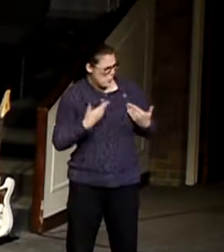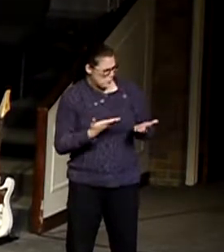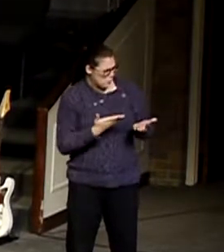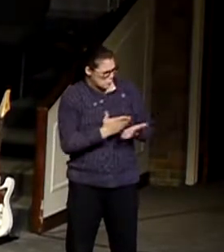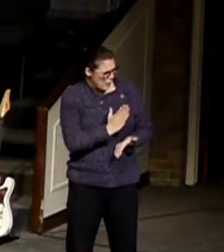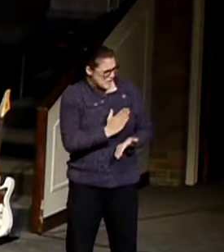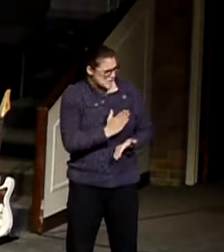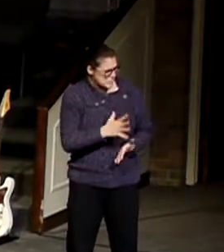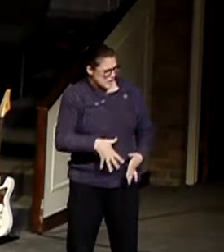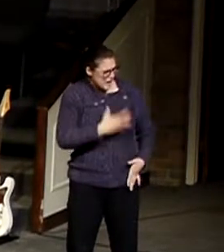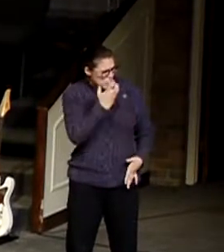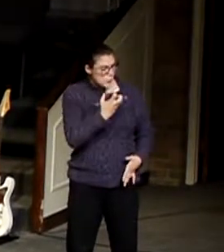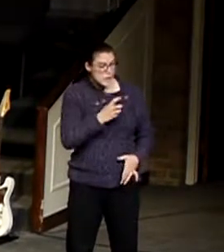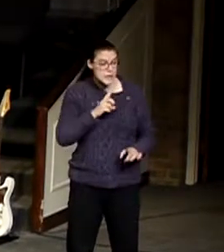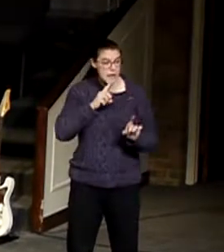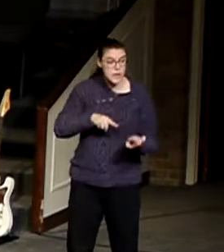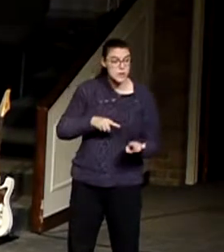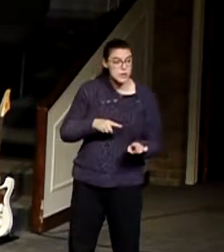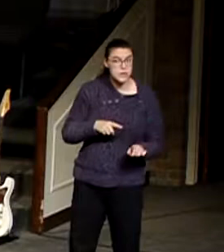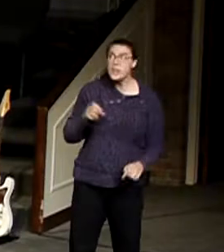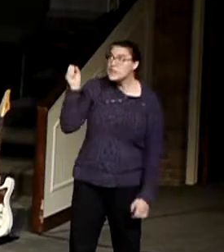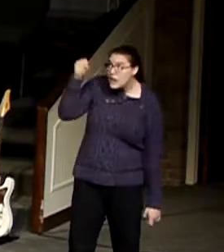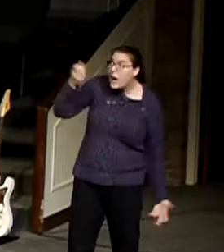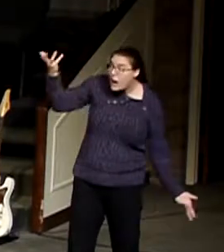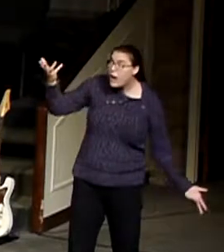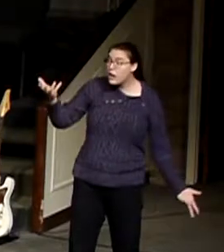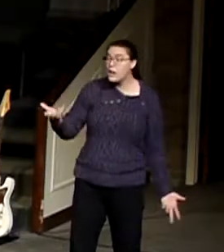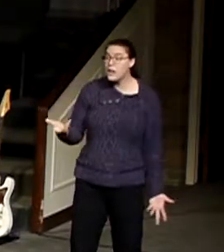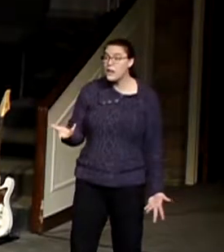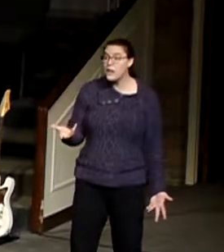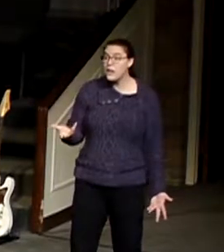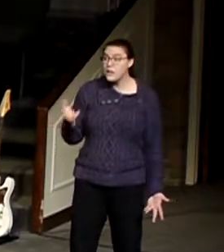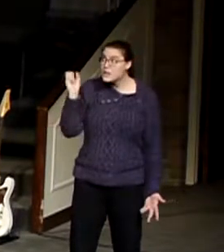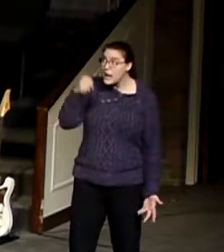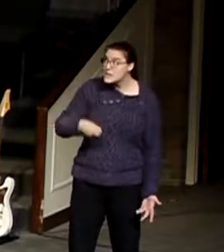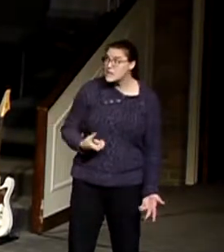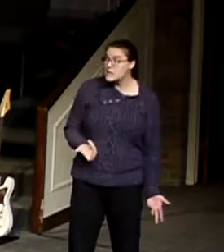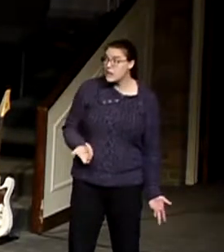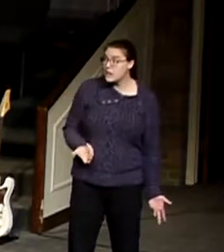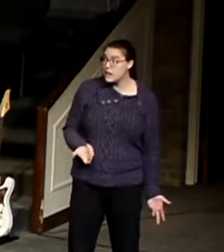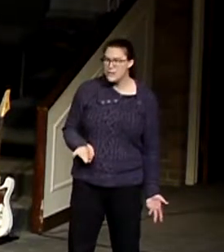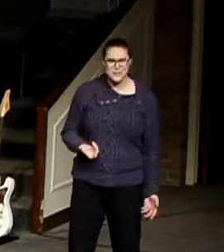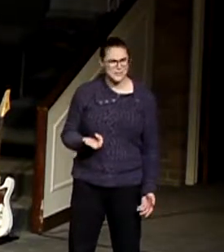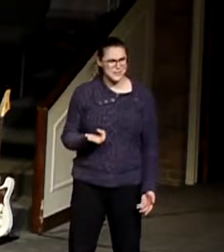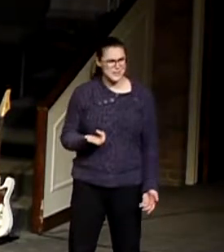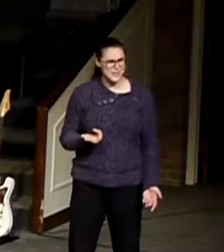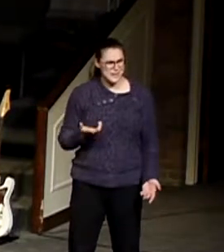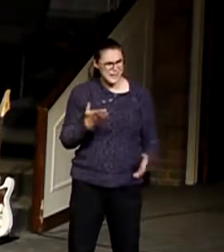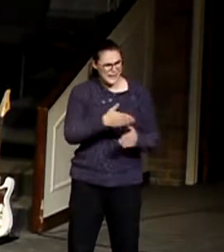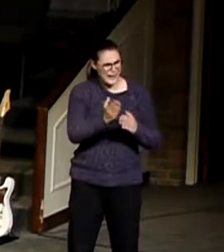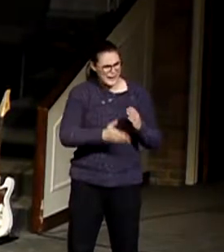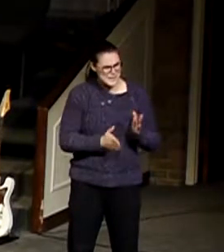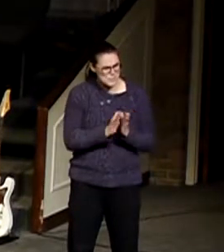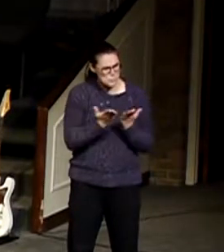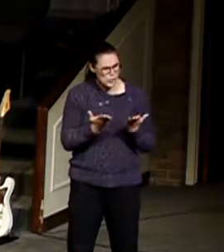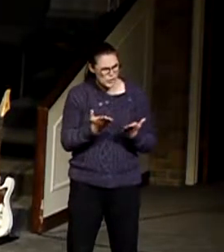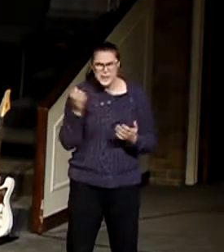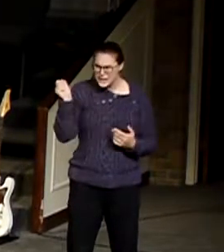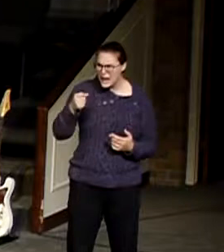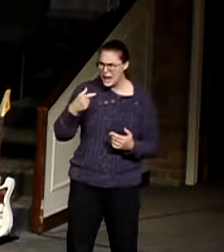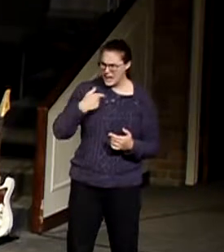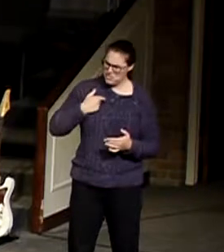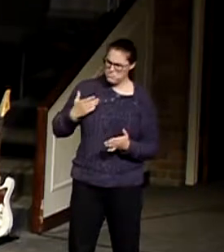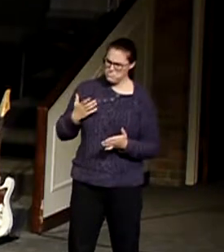You know what his answer is? Yeah. Yes, that's how he ends the book. Yes, I